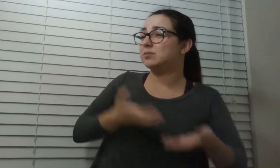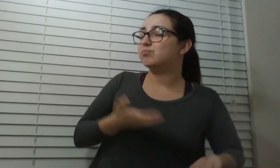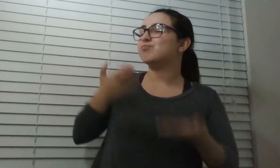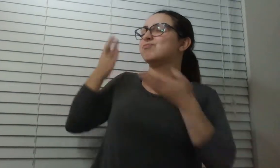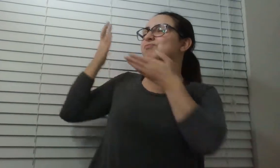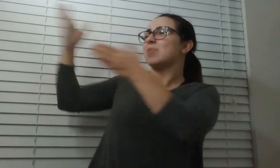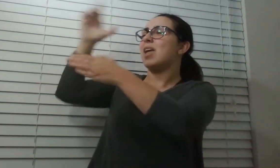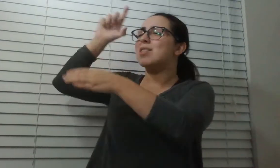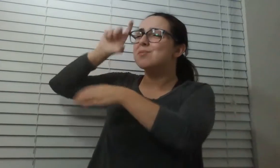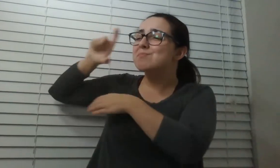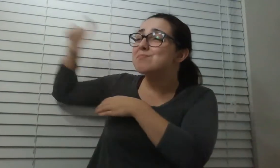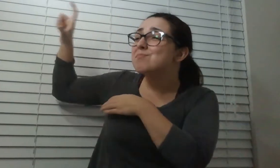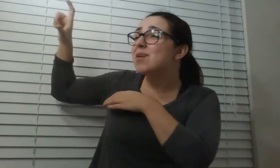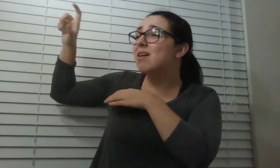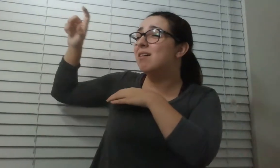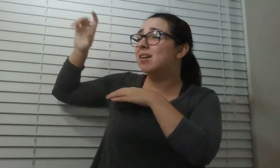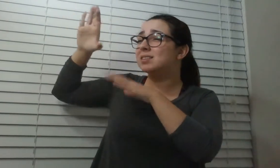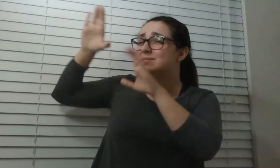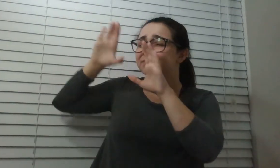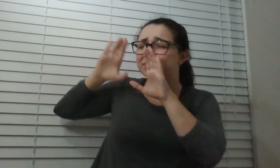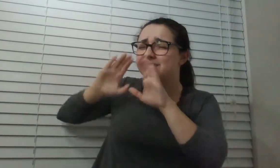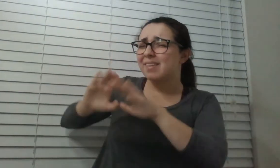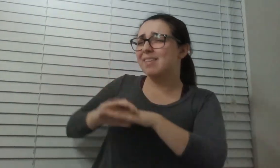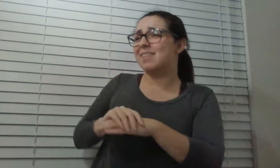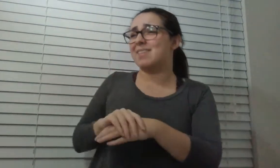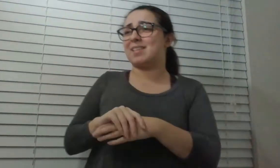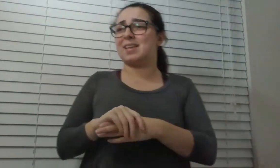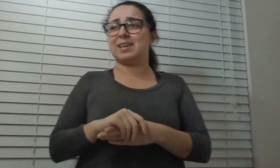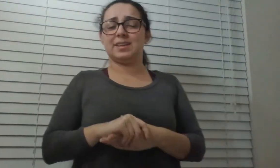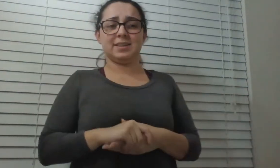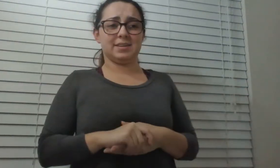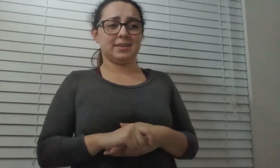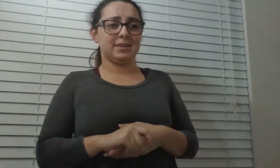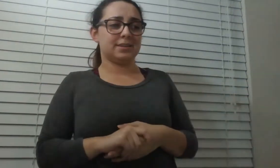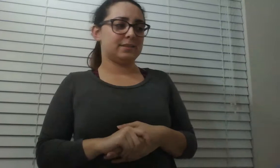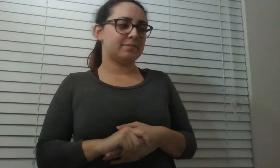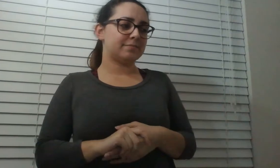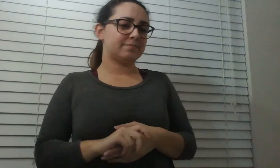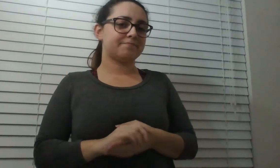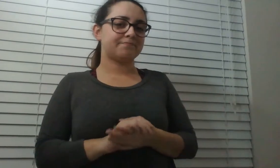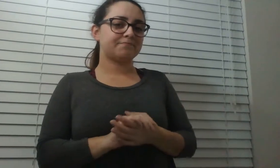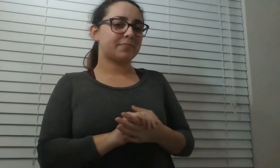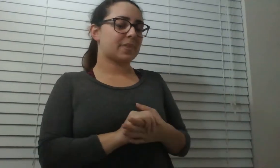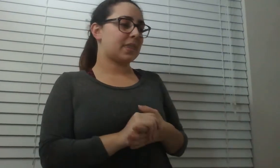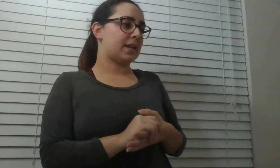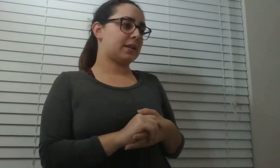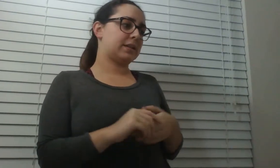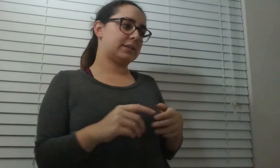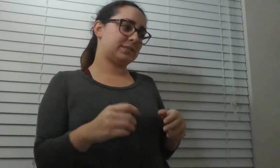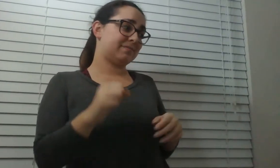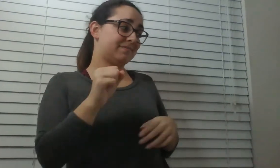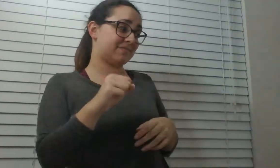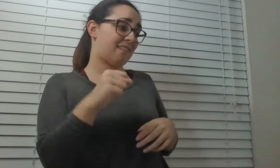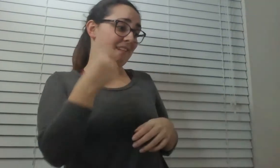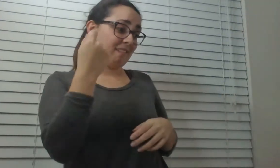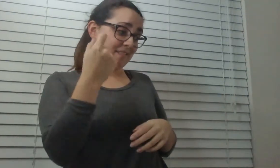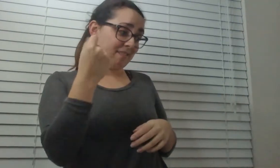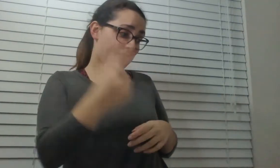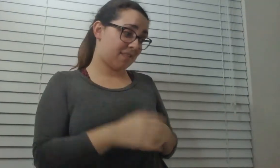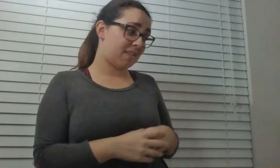who, from our planet, the first people ever to land on the moon. And they brought this with them. yes. Touch it again. Okay, you touch